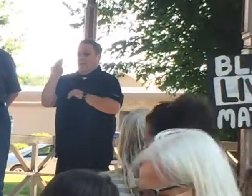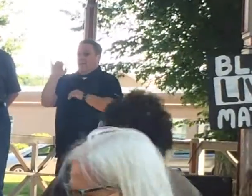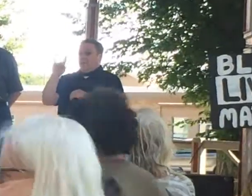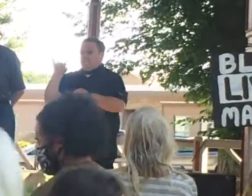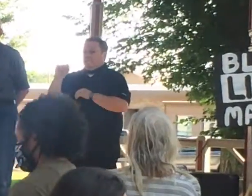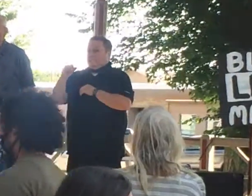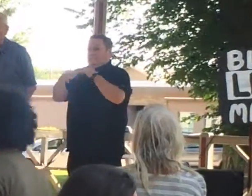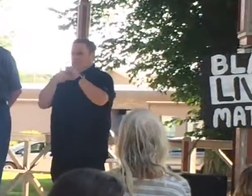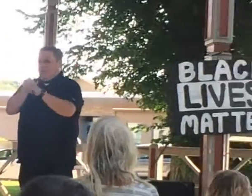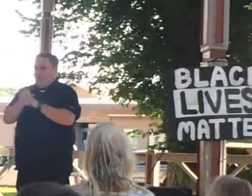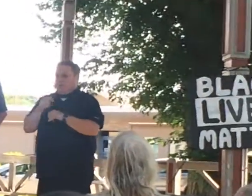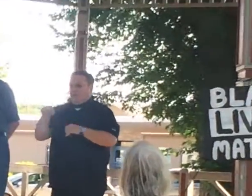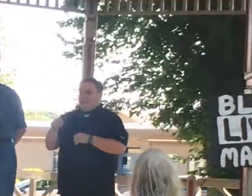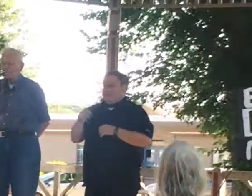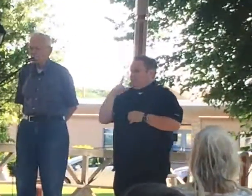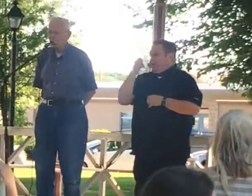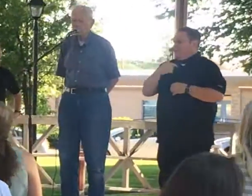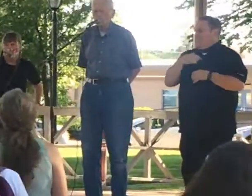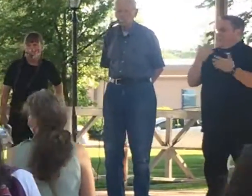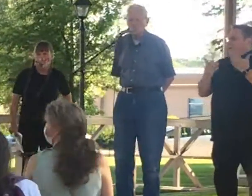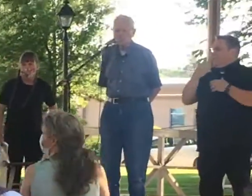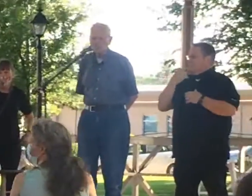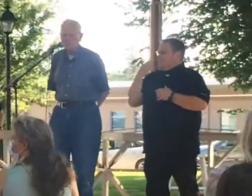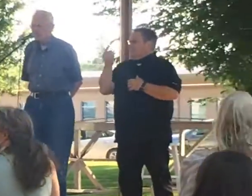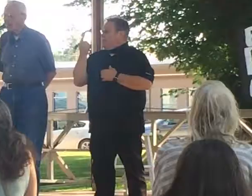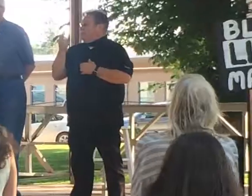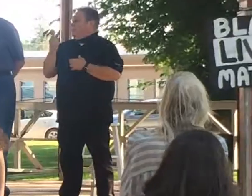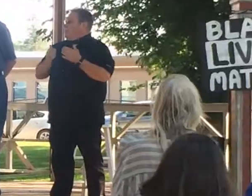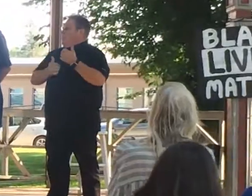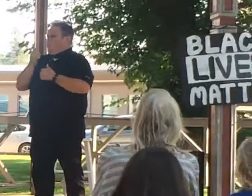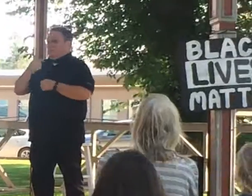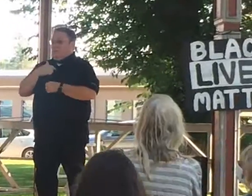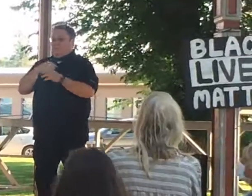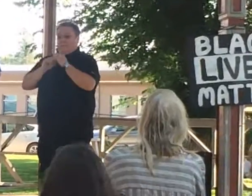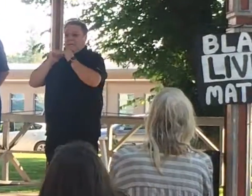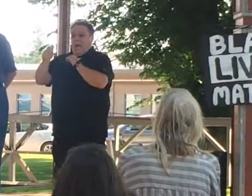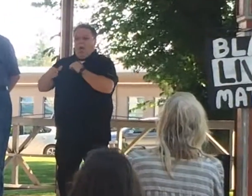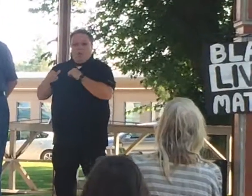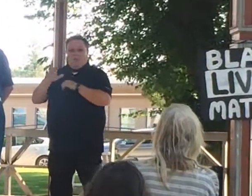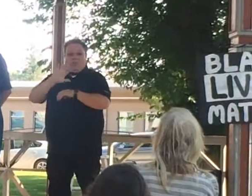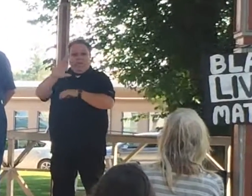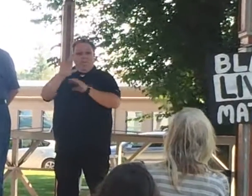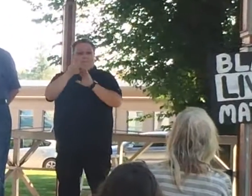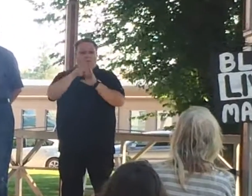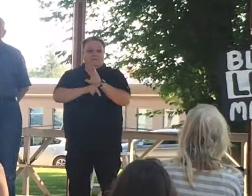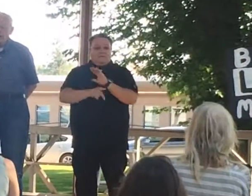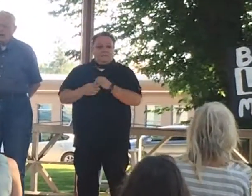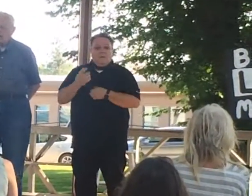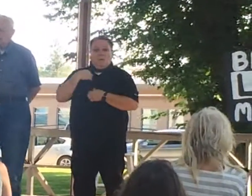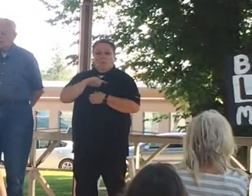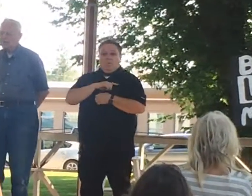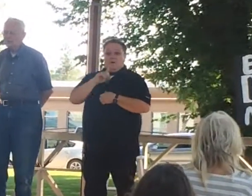Amnesty International in this because I may be saying something which are beyond Amnesty's policy.